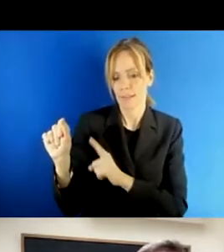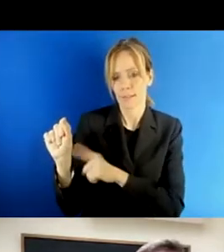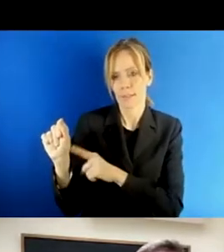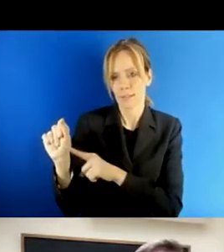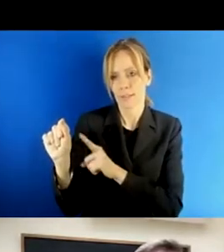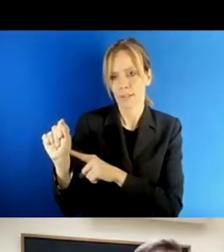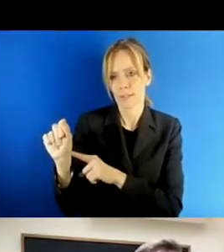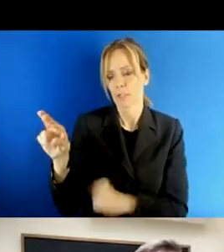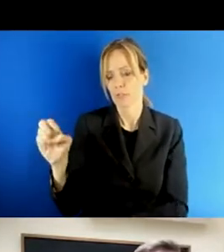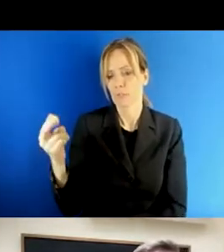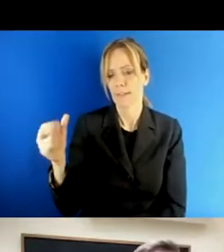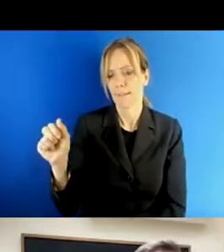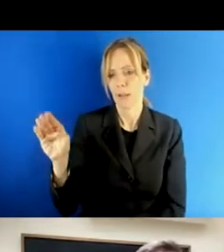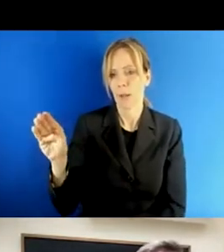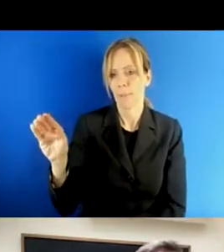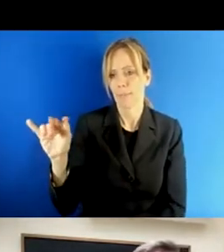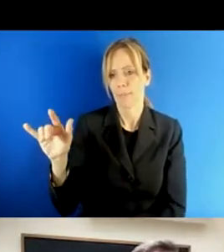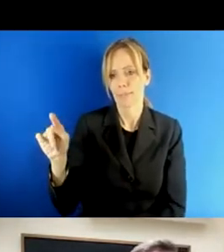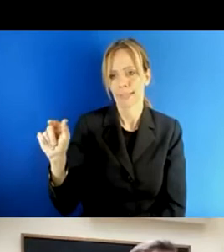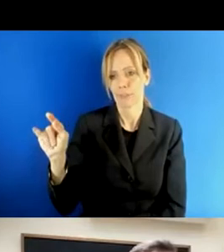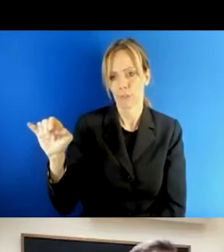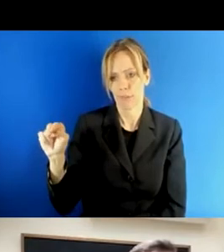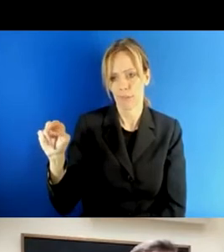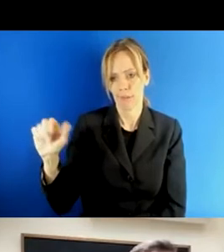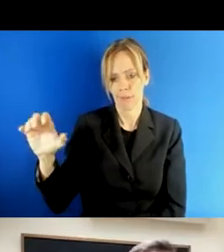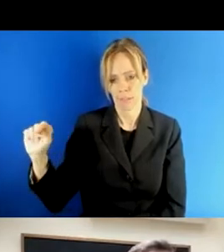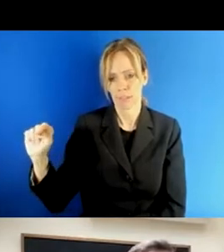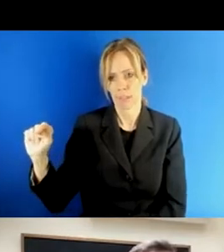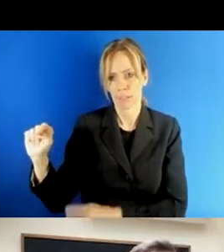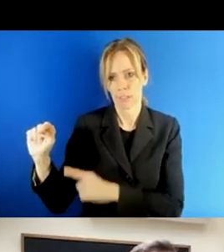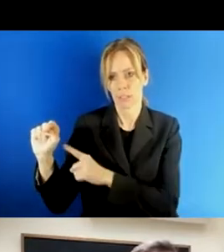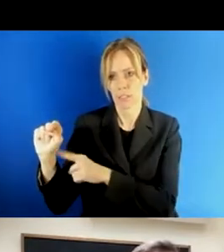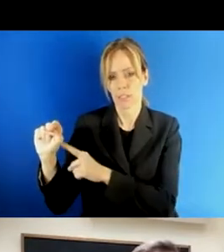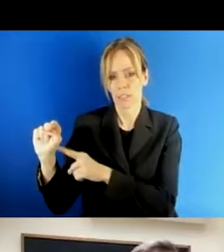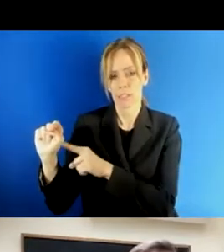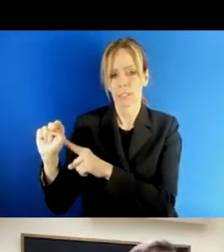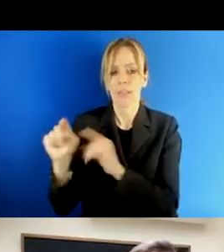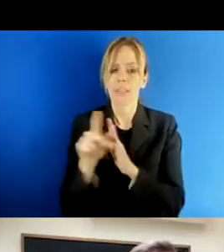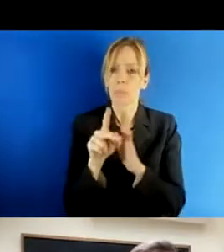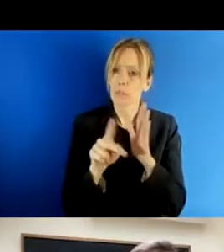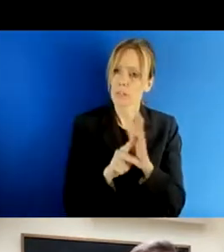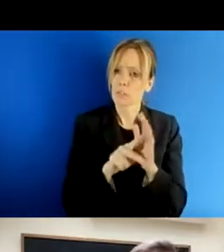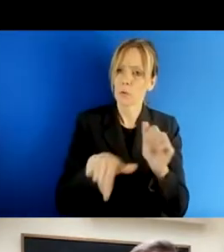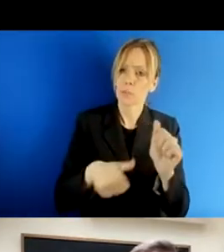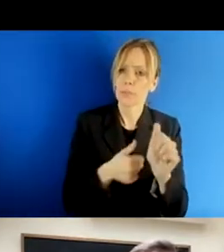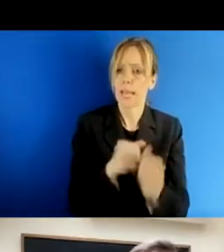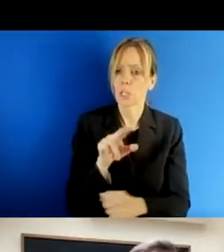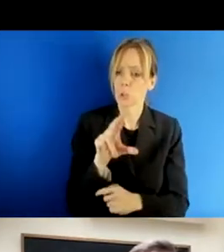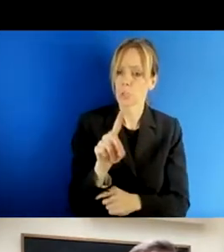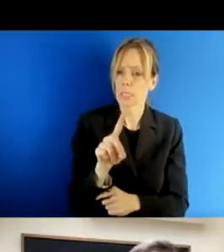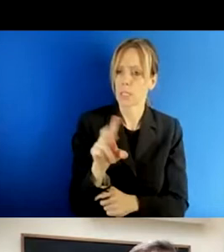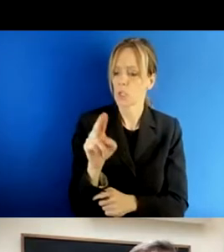Rehabilitation Act and the principles behind UD have always been around